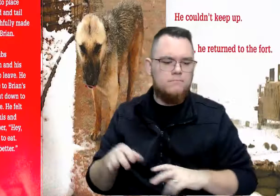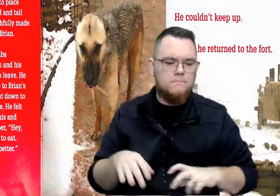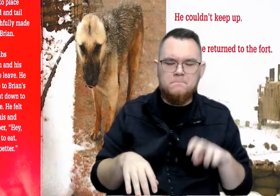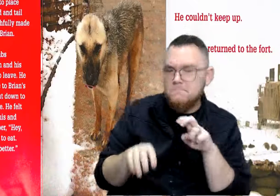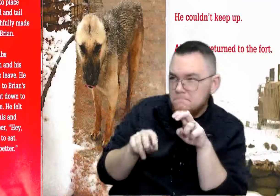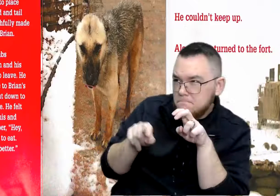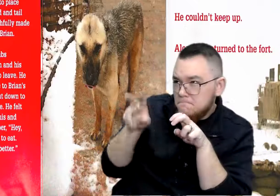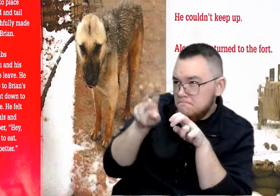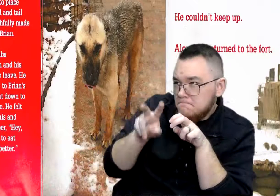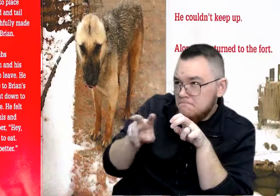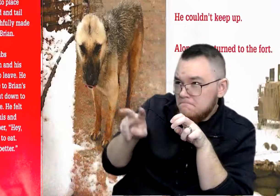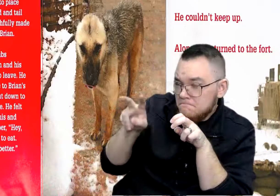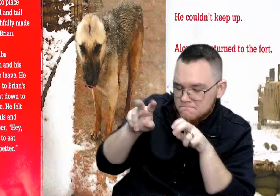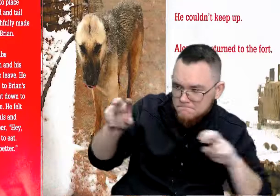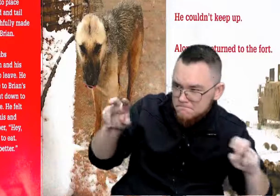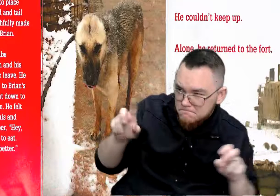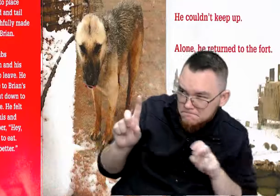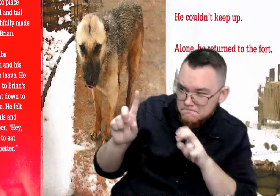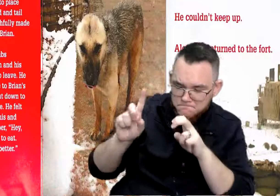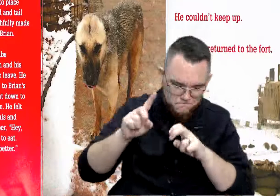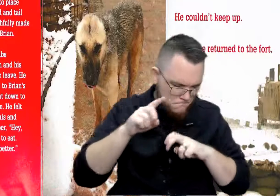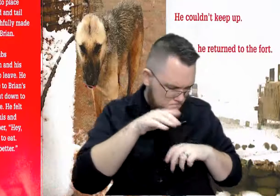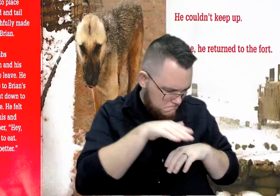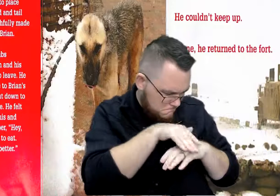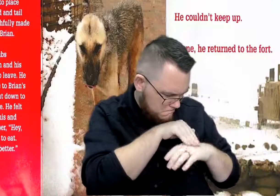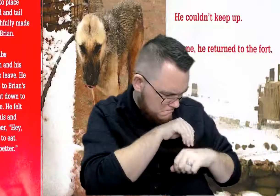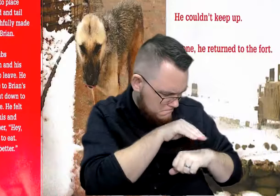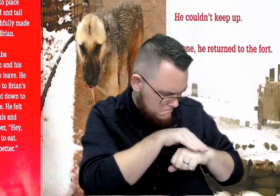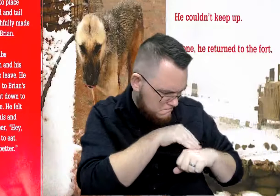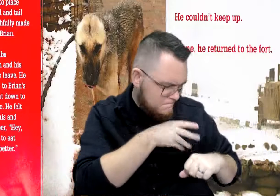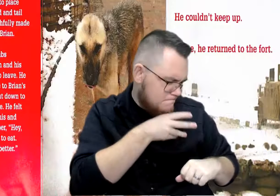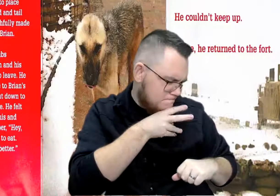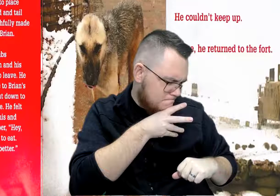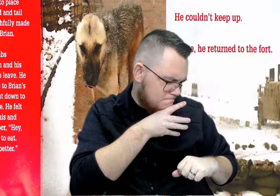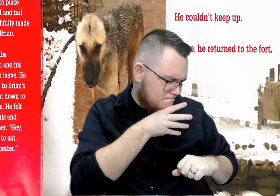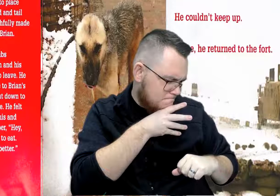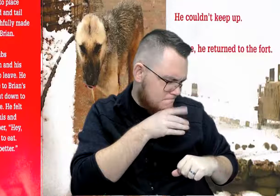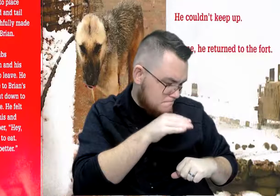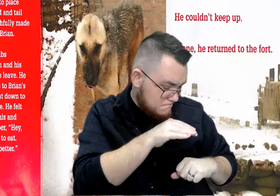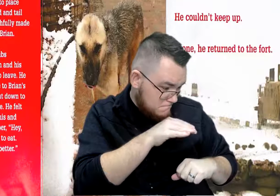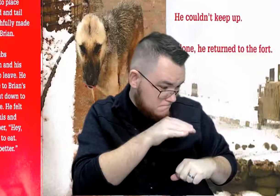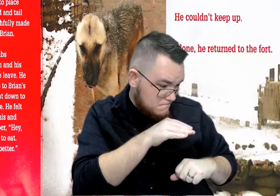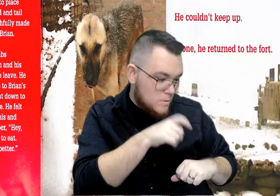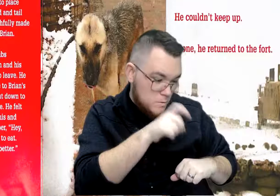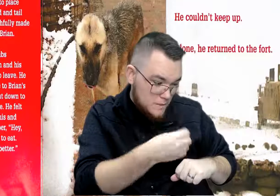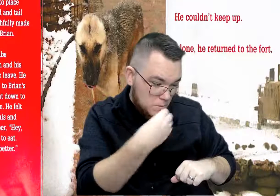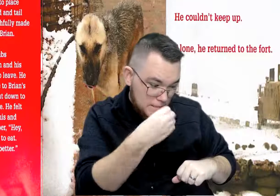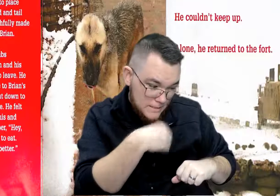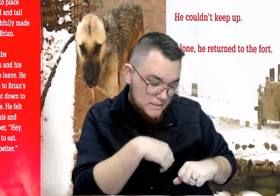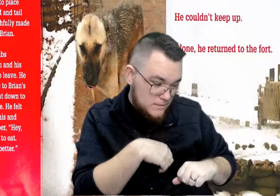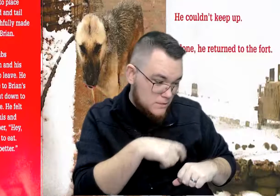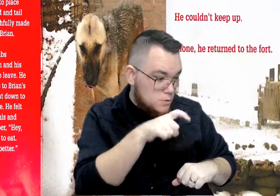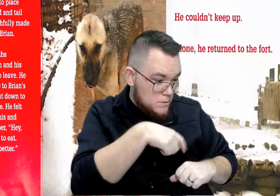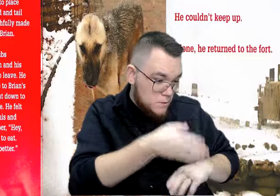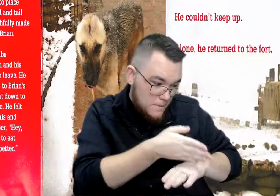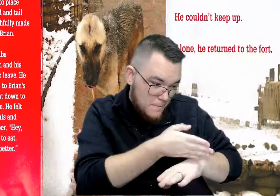goodbye. He felt Brian's head on his hand and heard him whisper, "Hey buddy, you need to eat. You need to